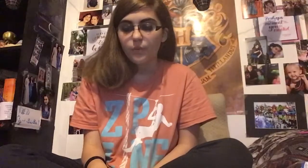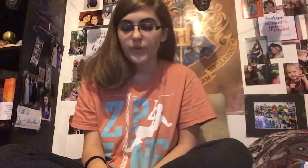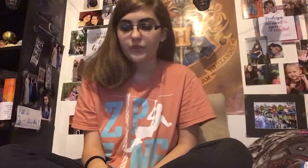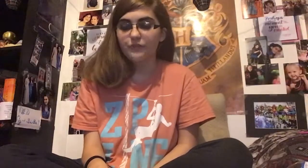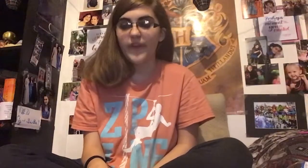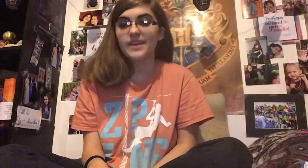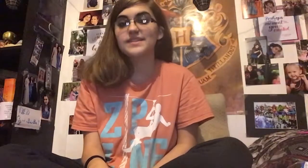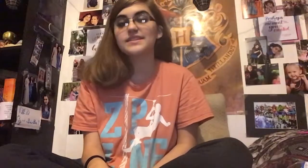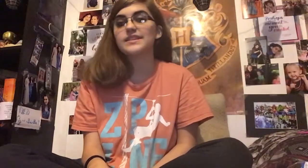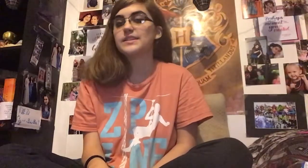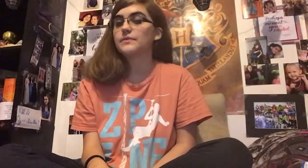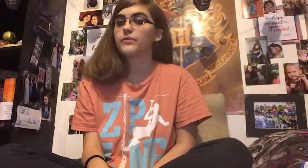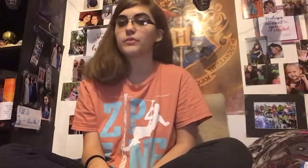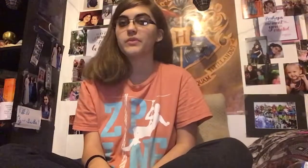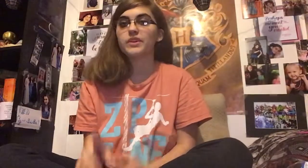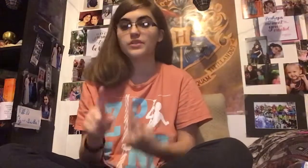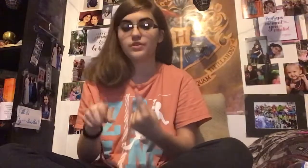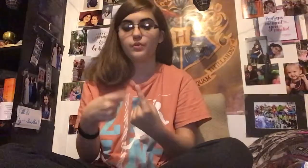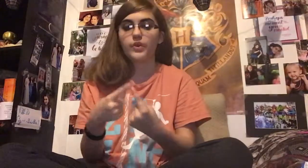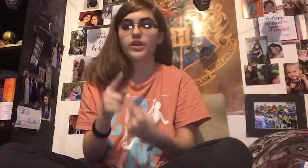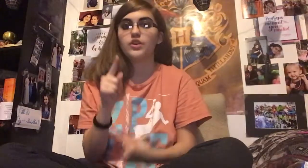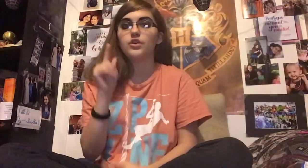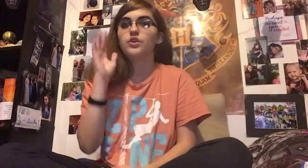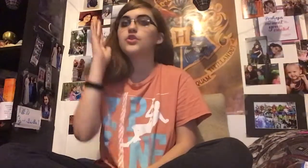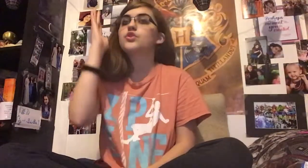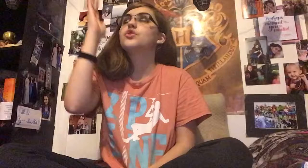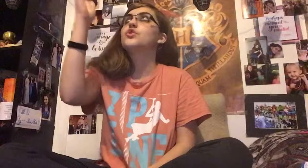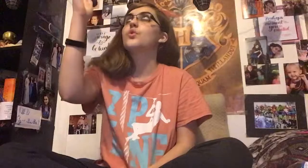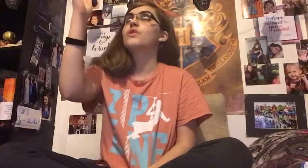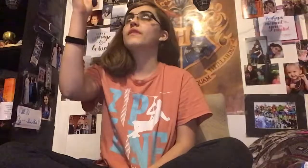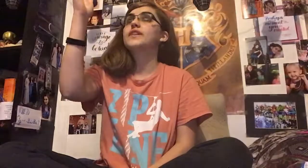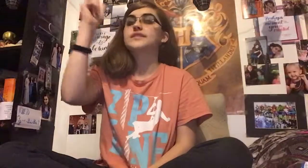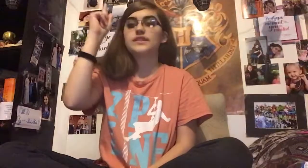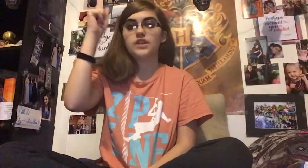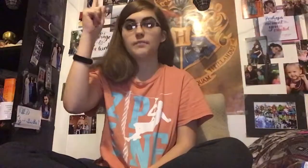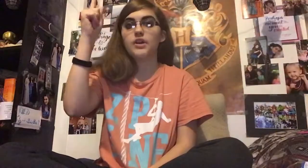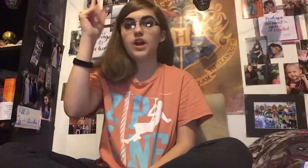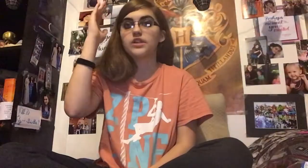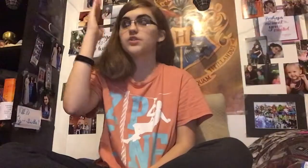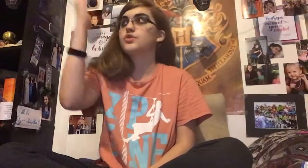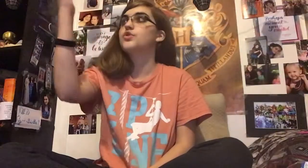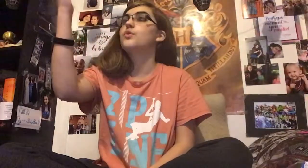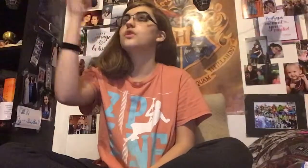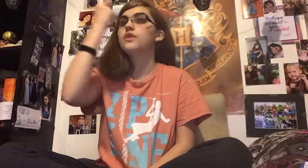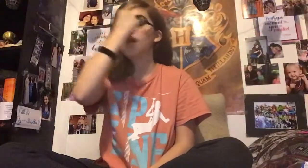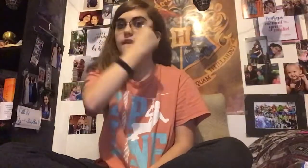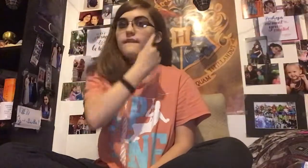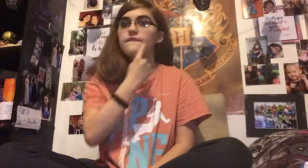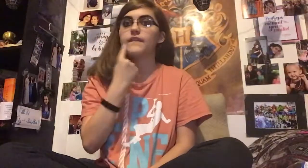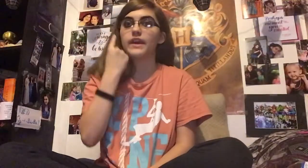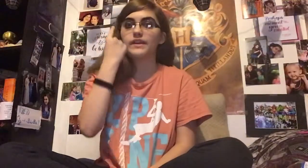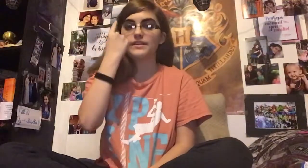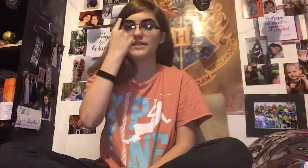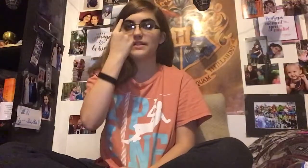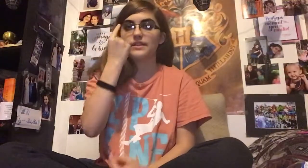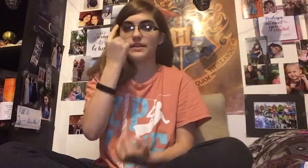When your face is before me. So when your face, because it's talking about God. So your face